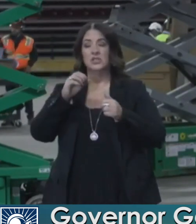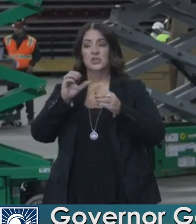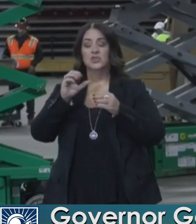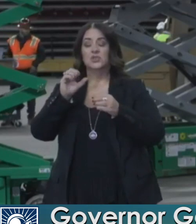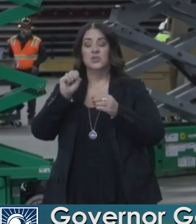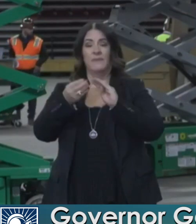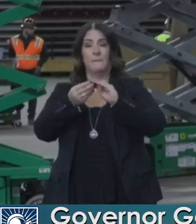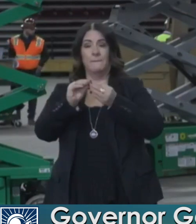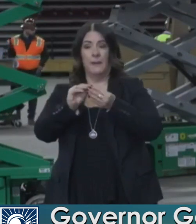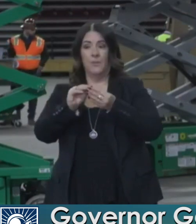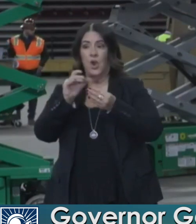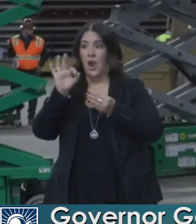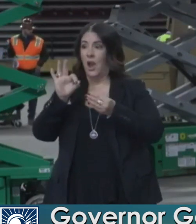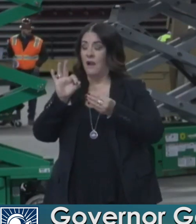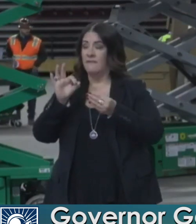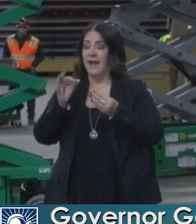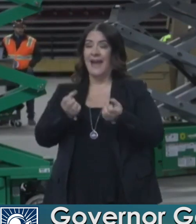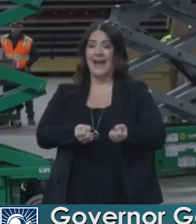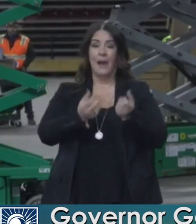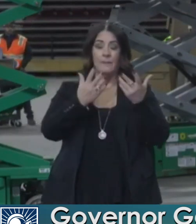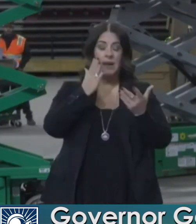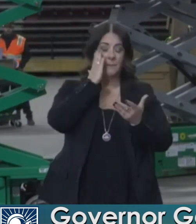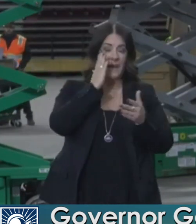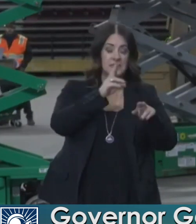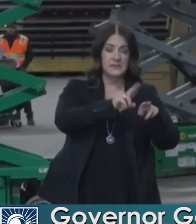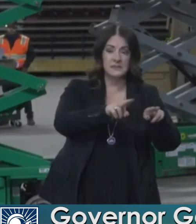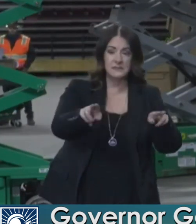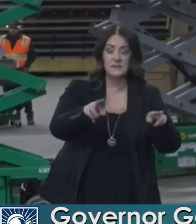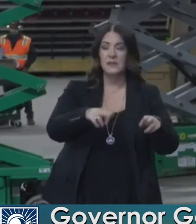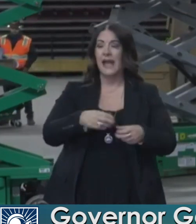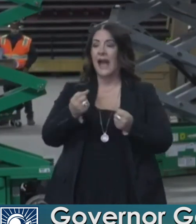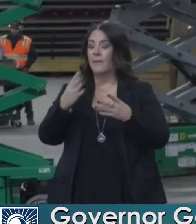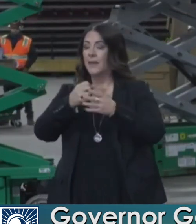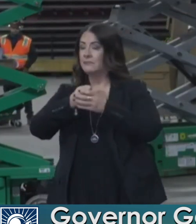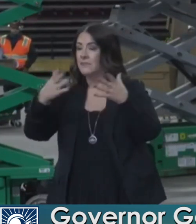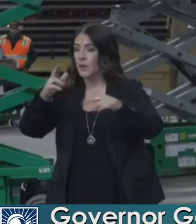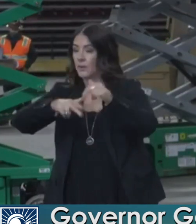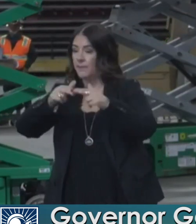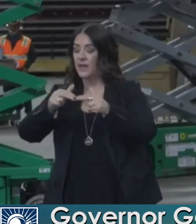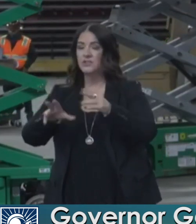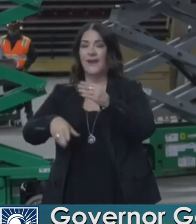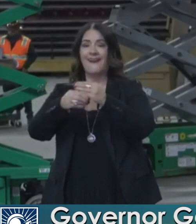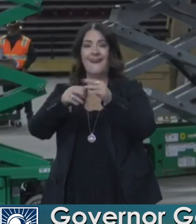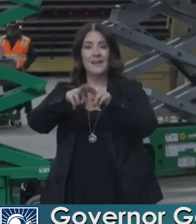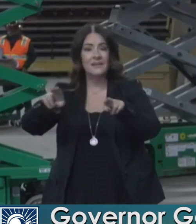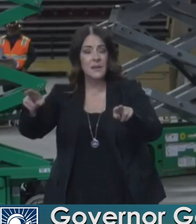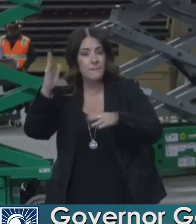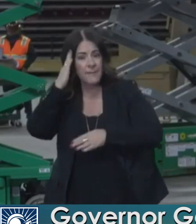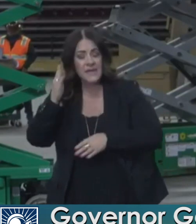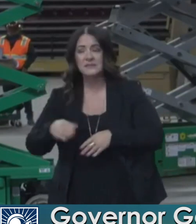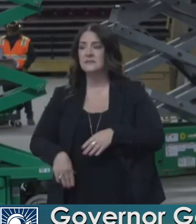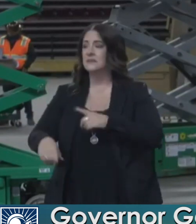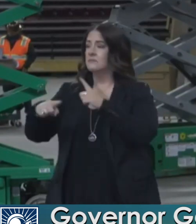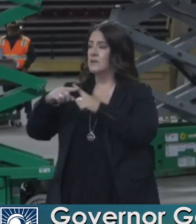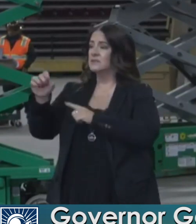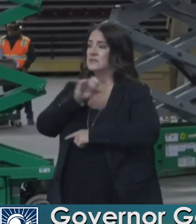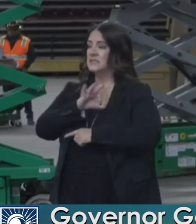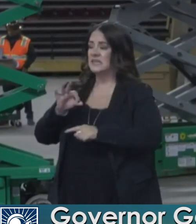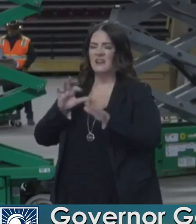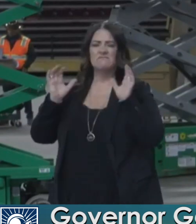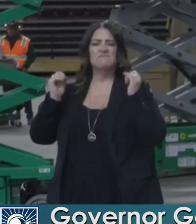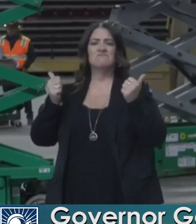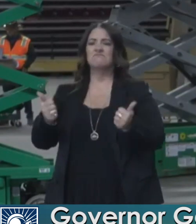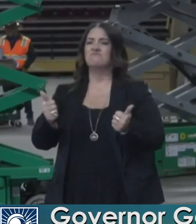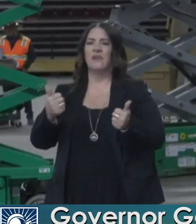to shift between those two buckets based upon the manifestation of those additional plans. And so once again, I want to just